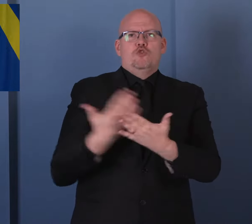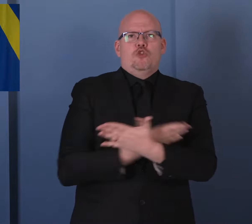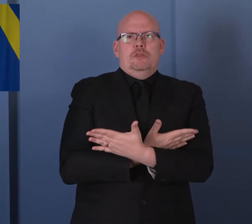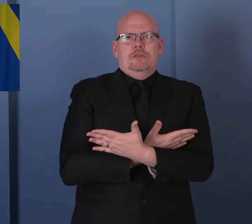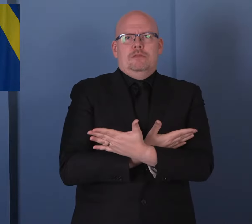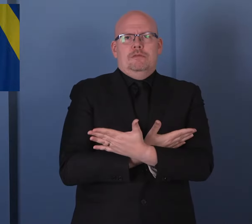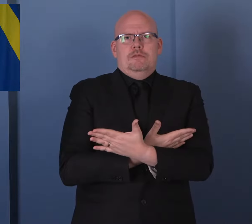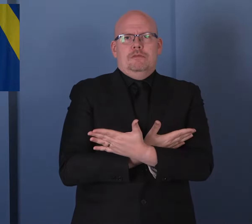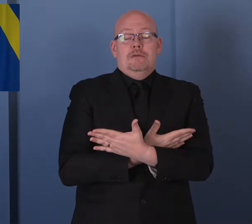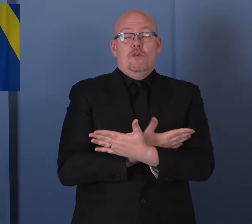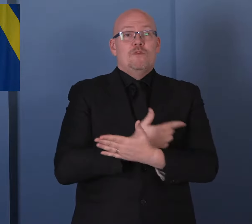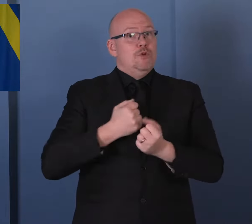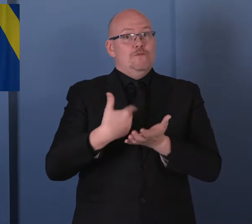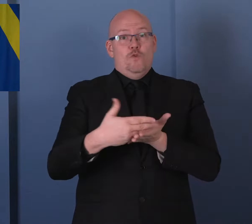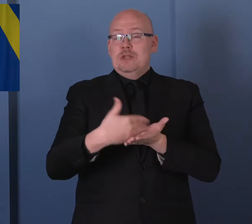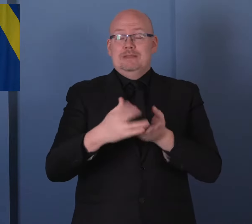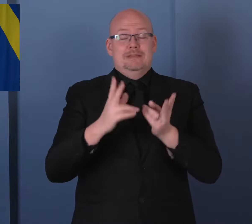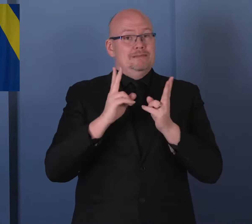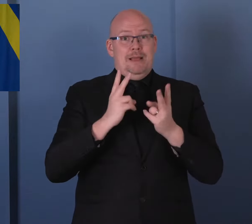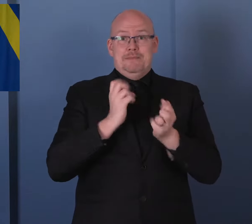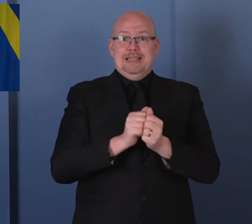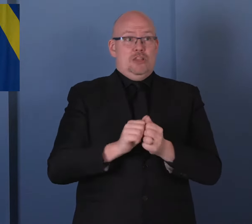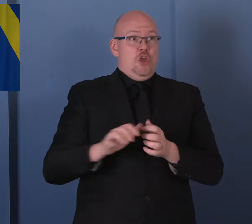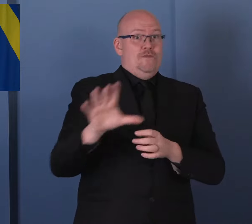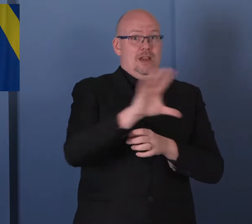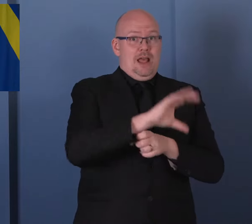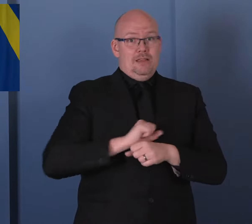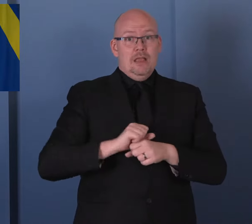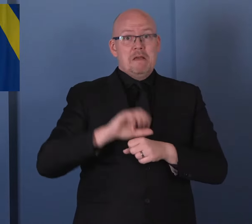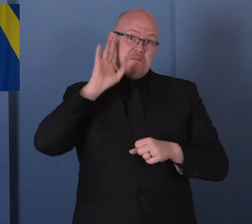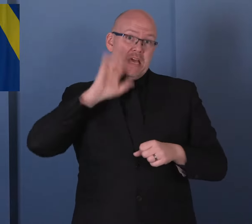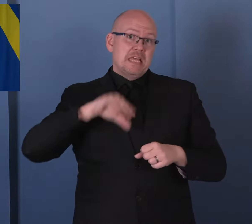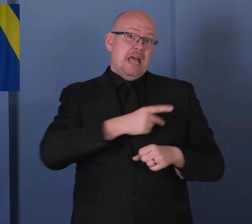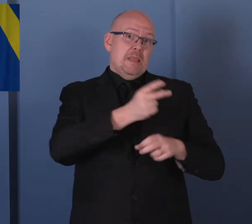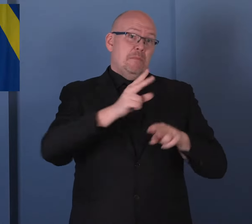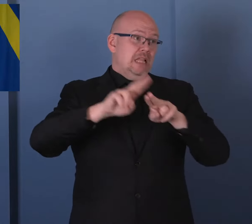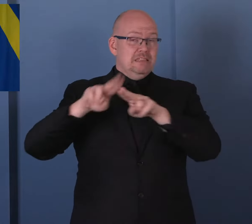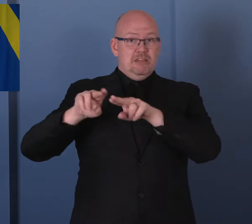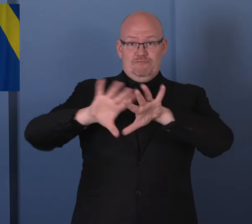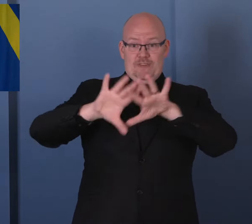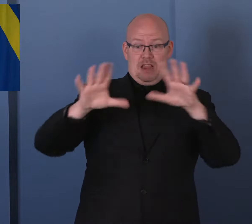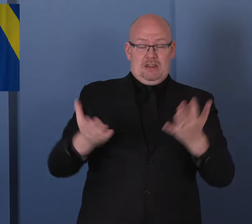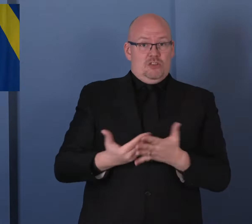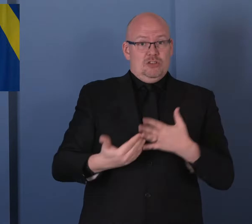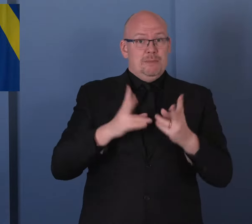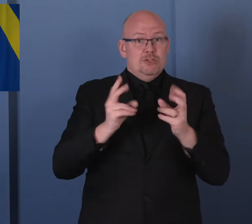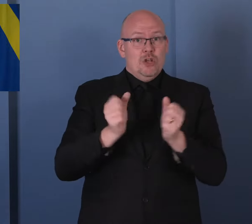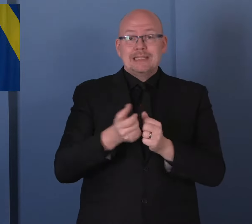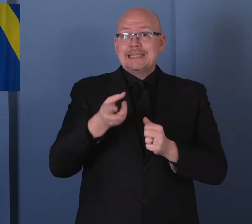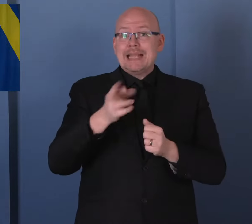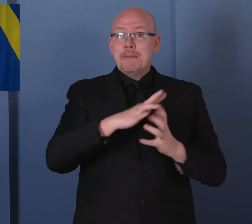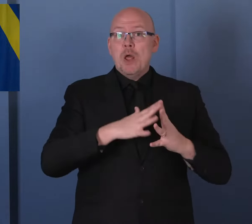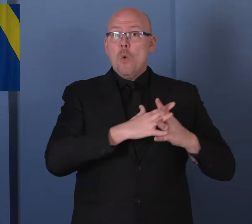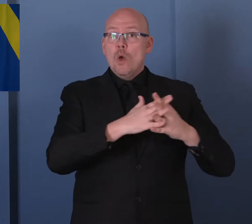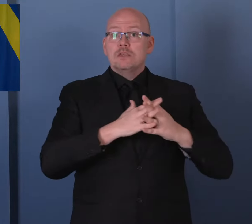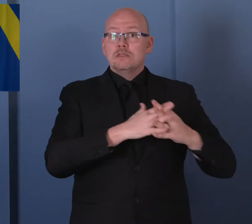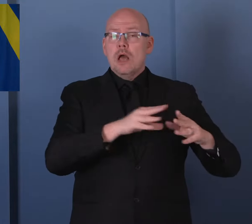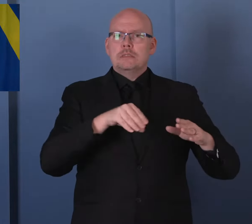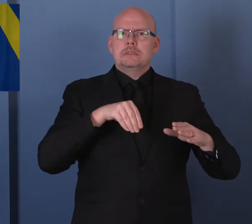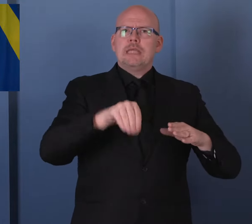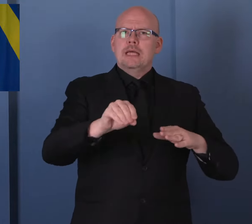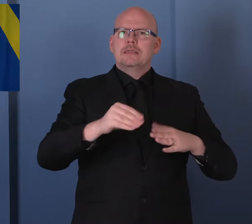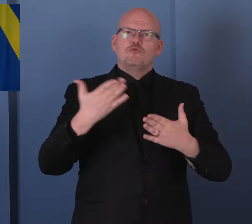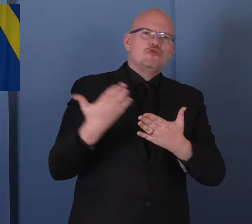all fronts. Others around the globe are doing the same. It is good that countries like the US are heavily investing in